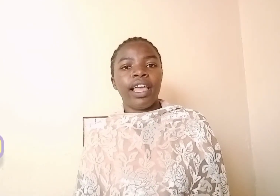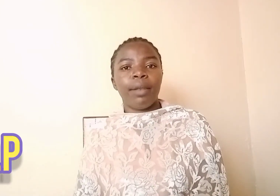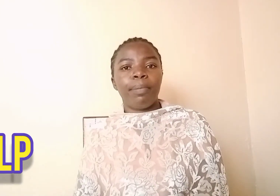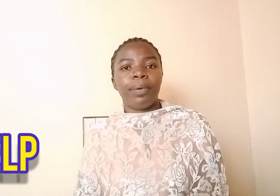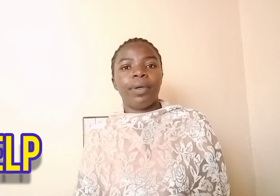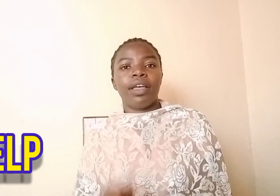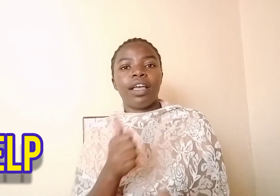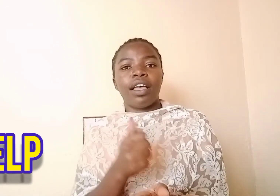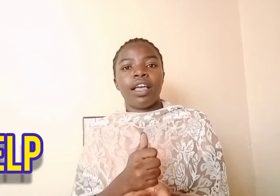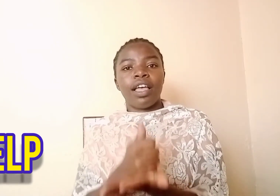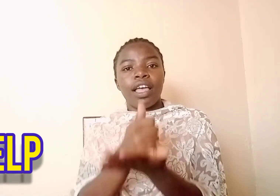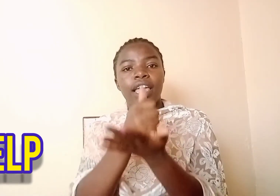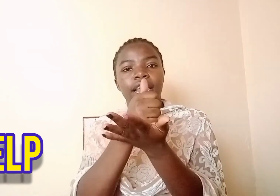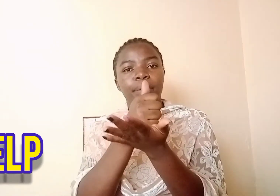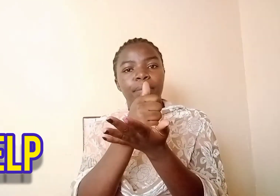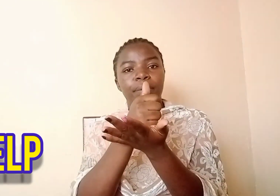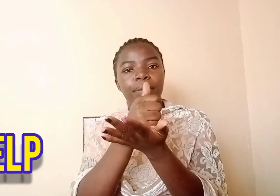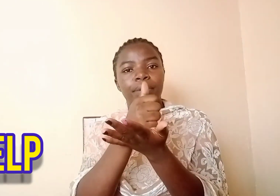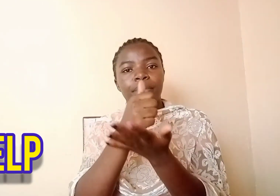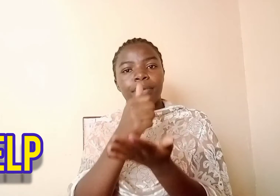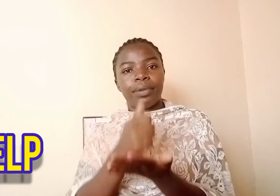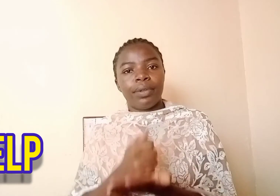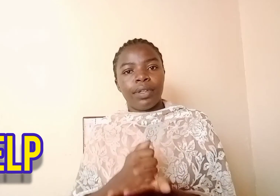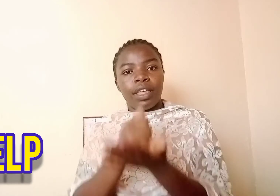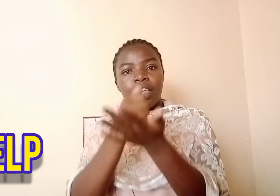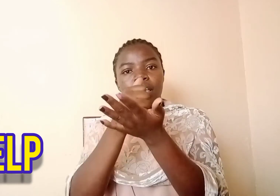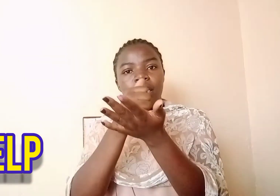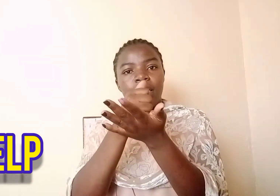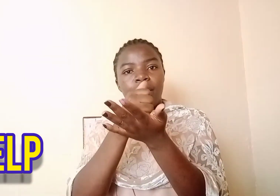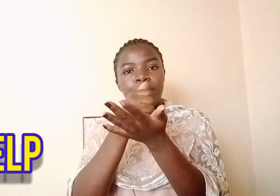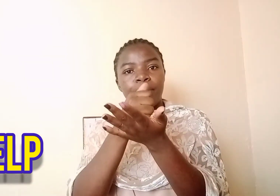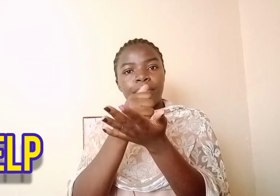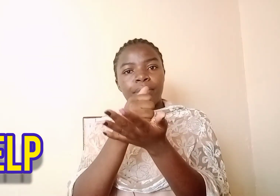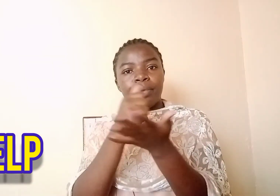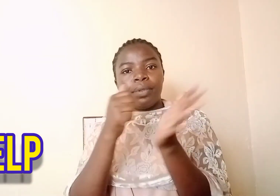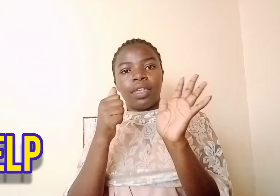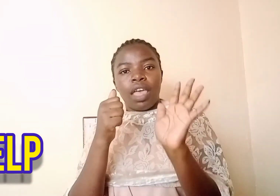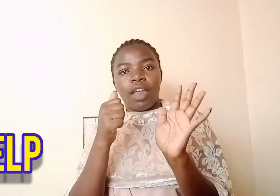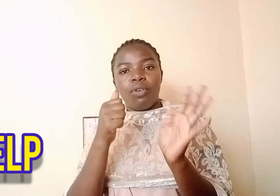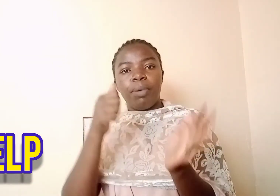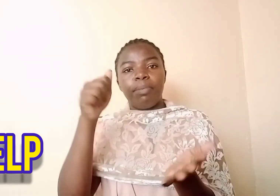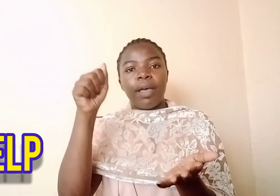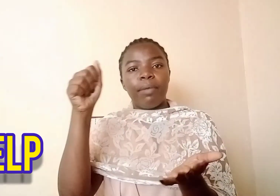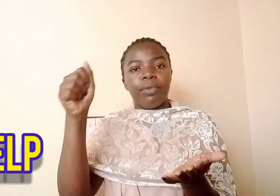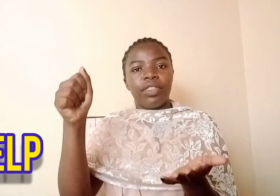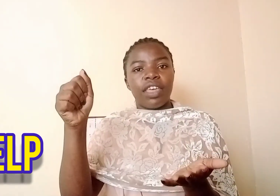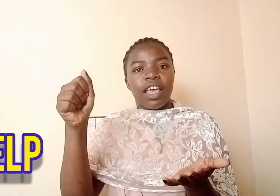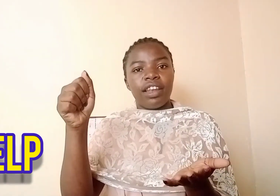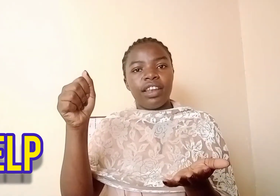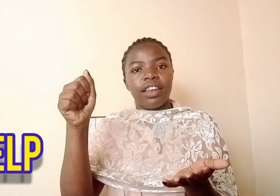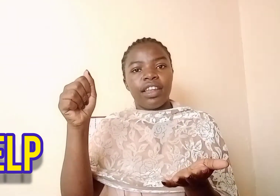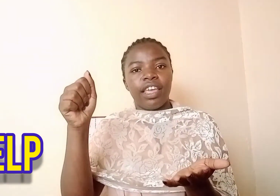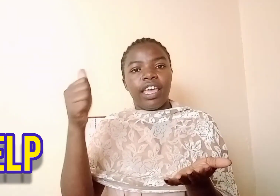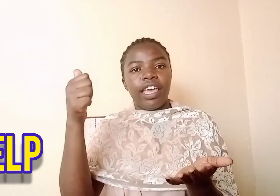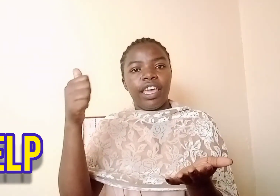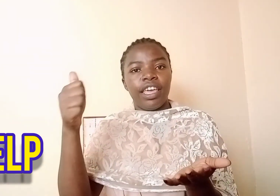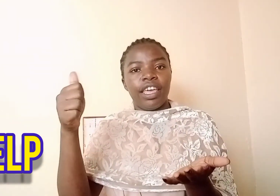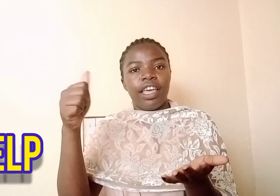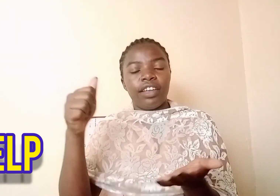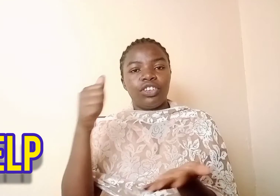Help. Help. Help. An open palm with an A.